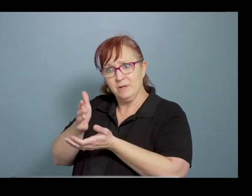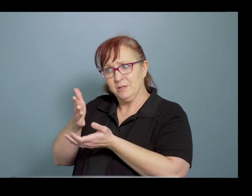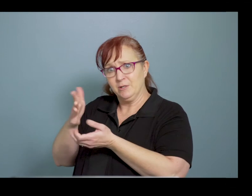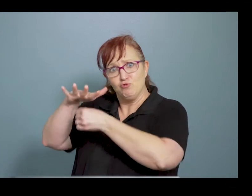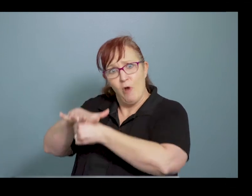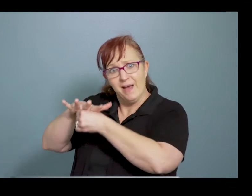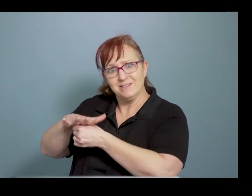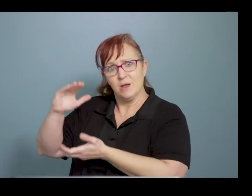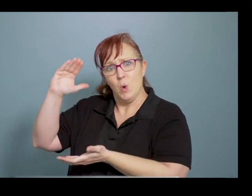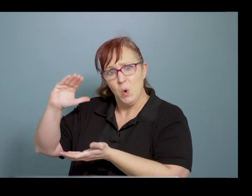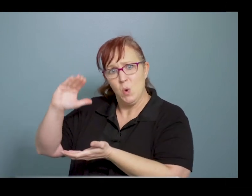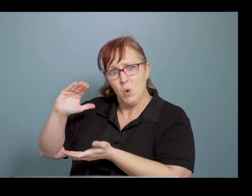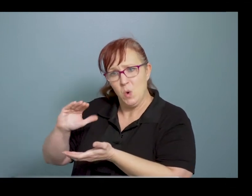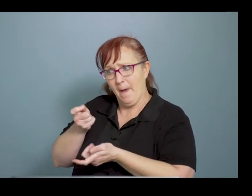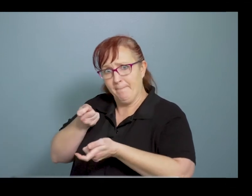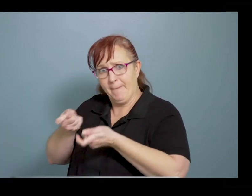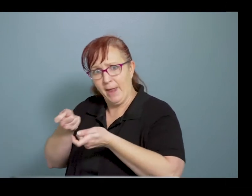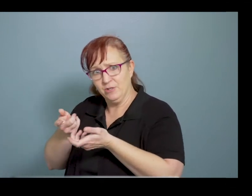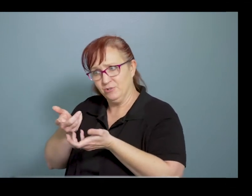of us, whether we're a manager or